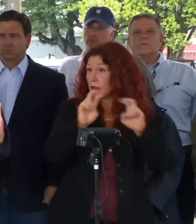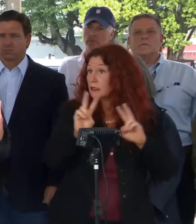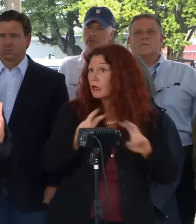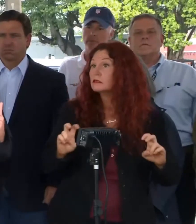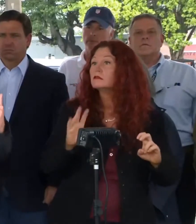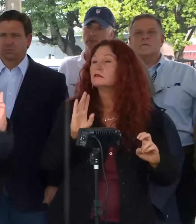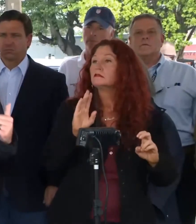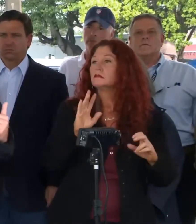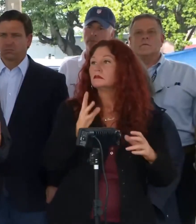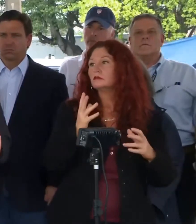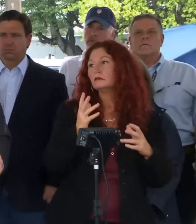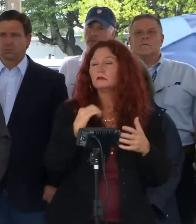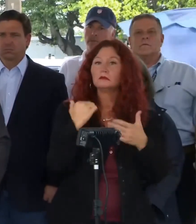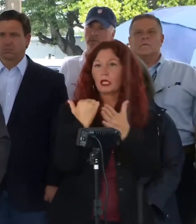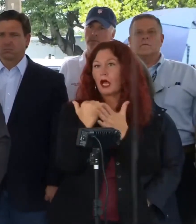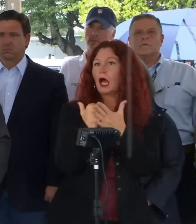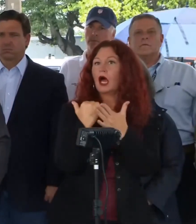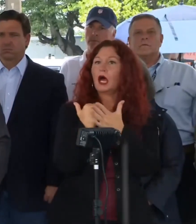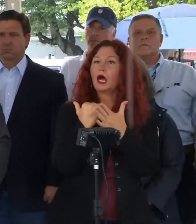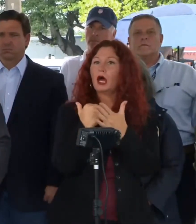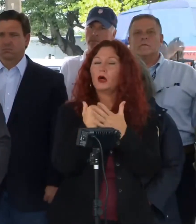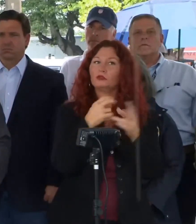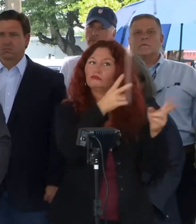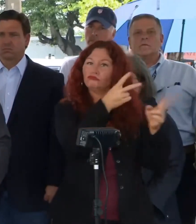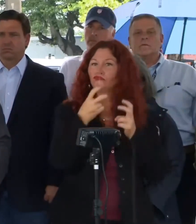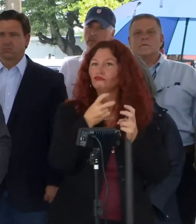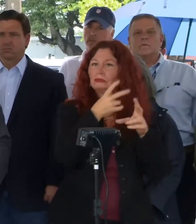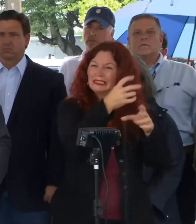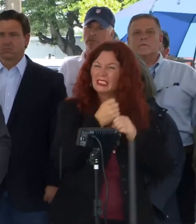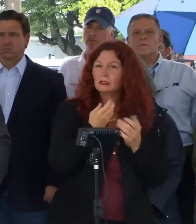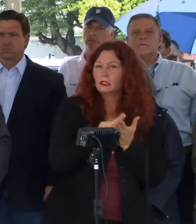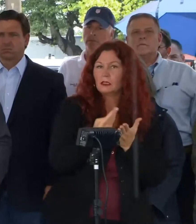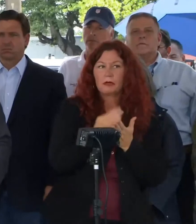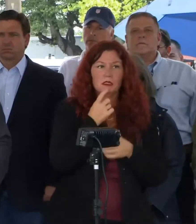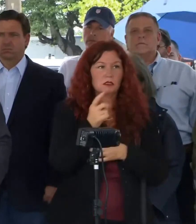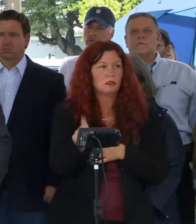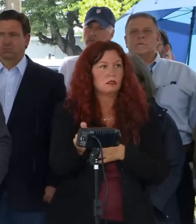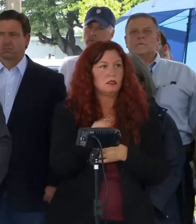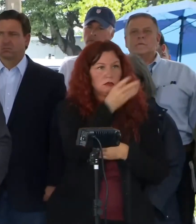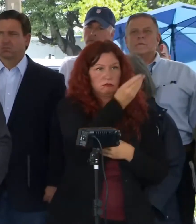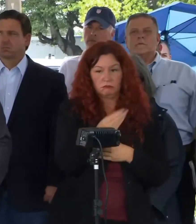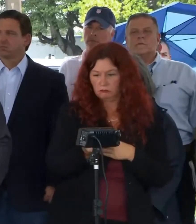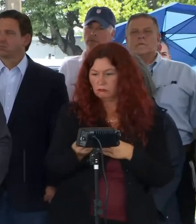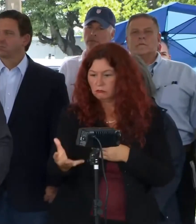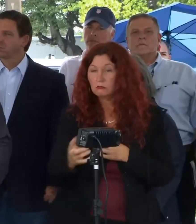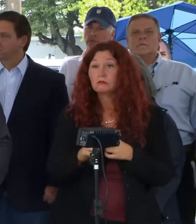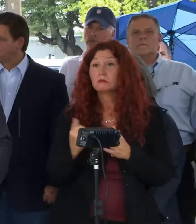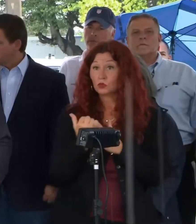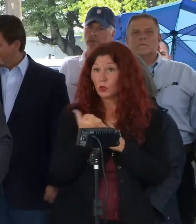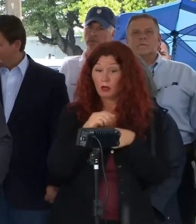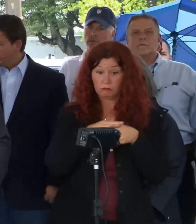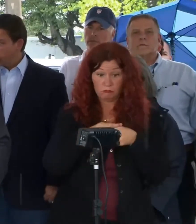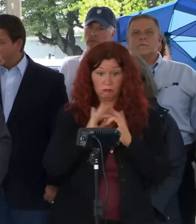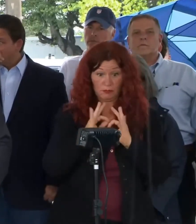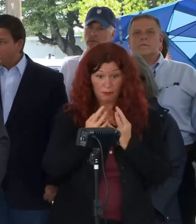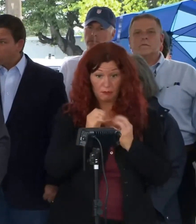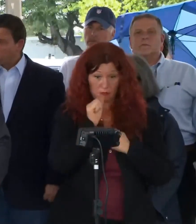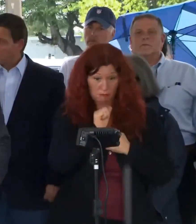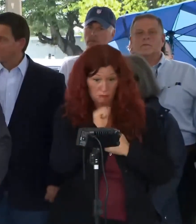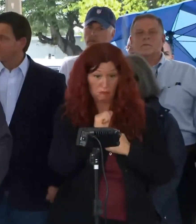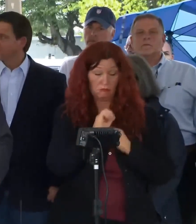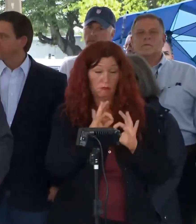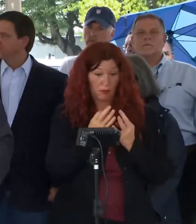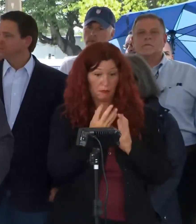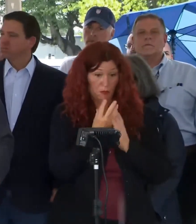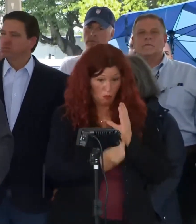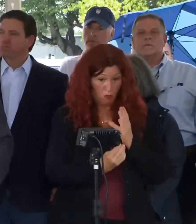help us to bring down those funds as we continue to help those who are suffering, not only the families, but the local businesses who are serving our first